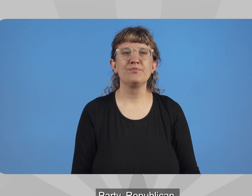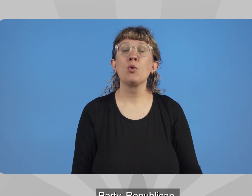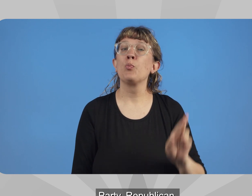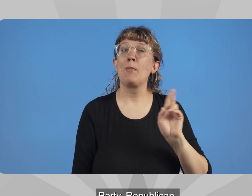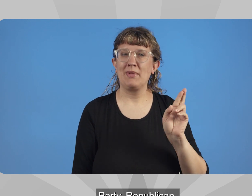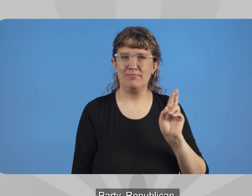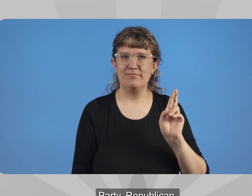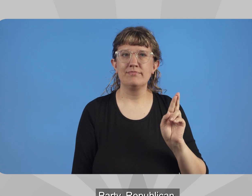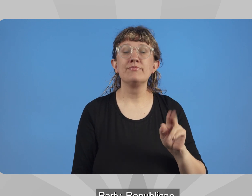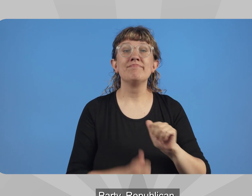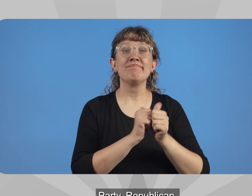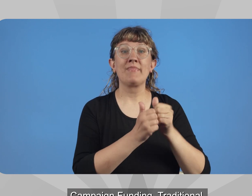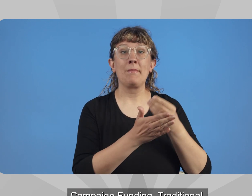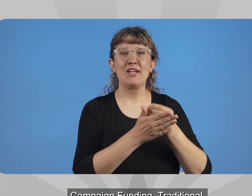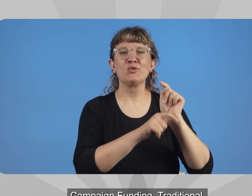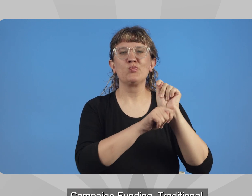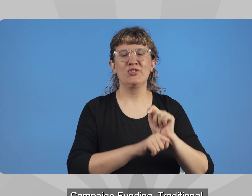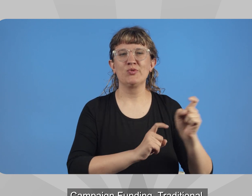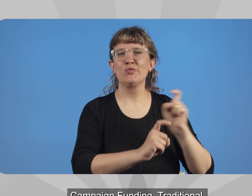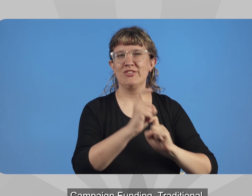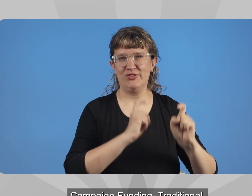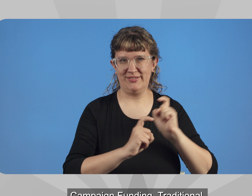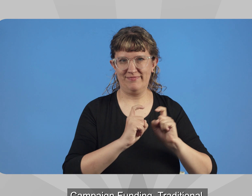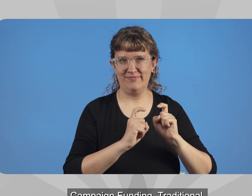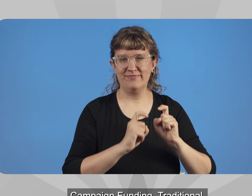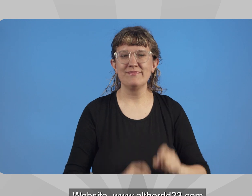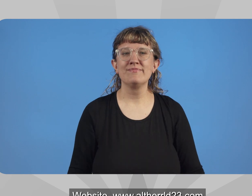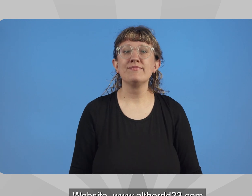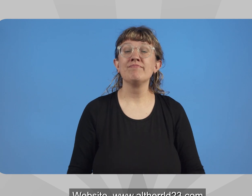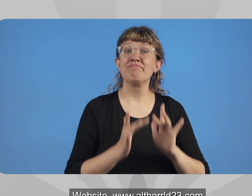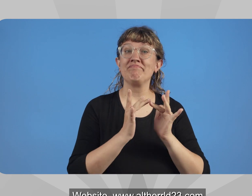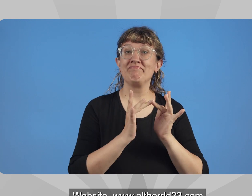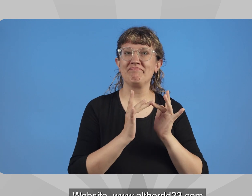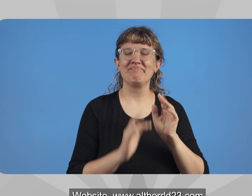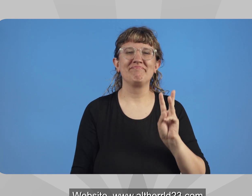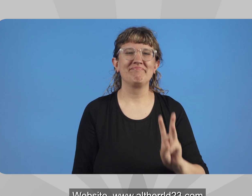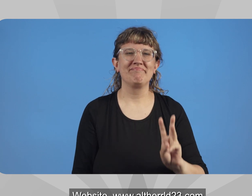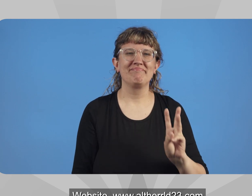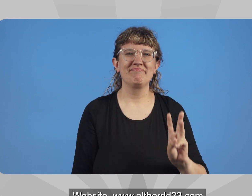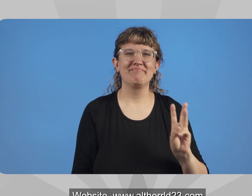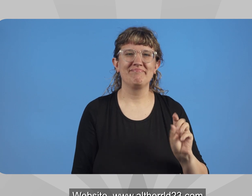Party Republican. Campaign funding traditional. Website